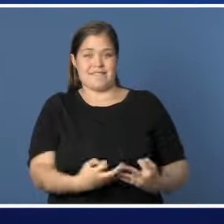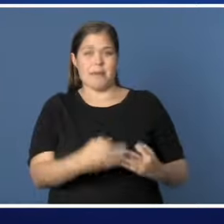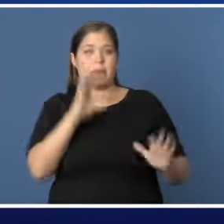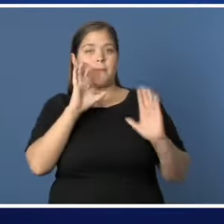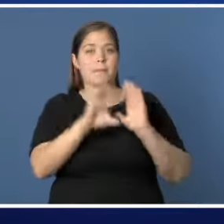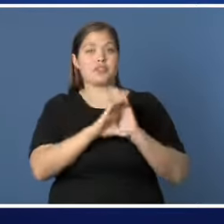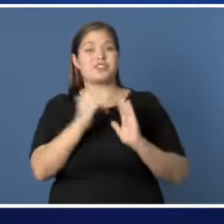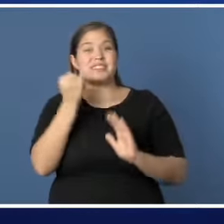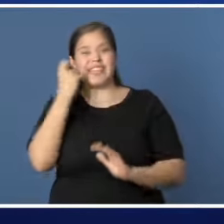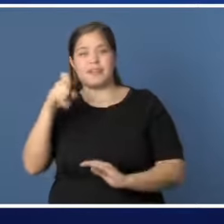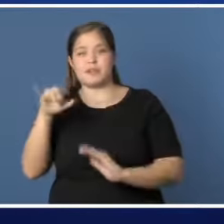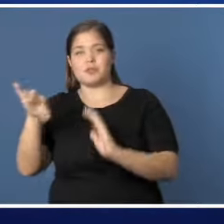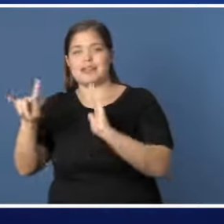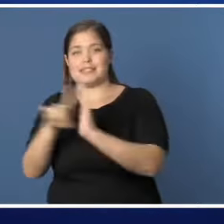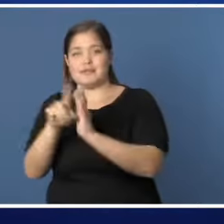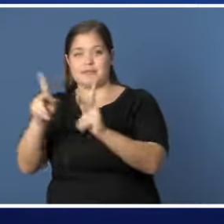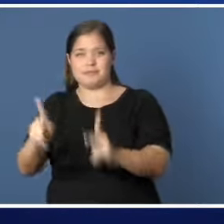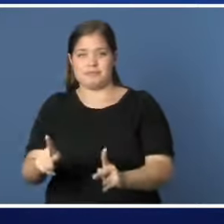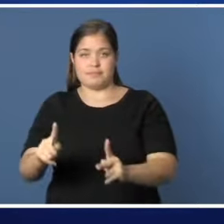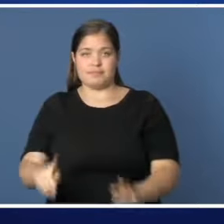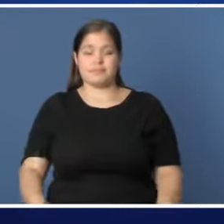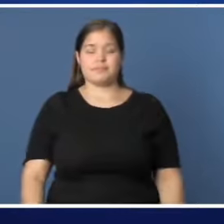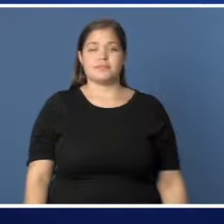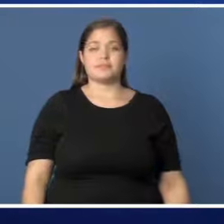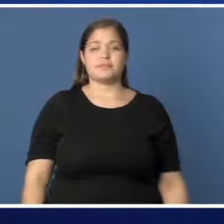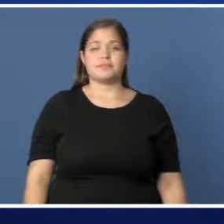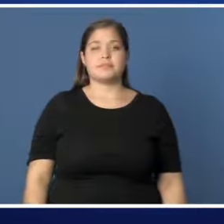family photos for identification.